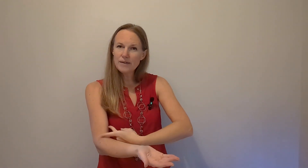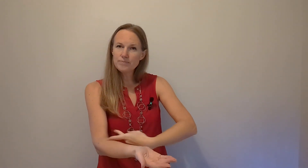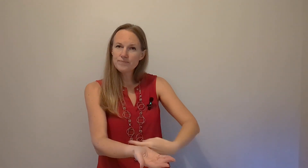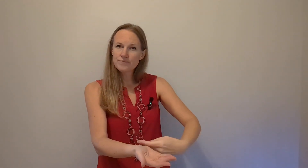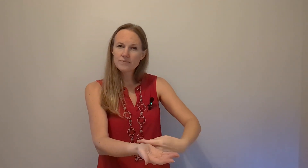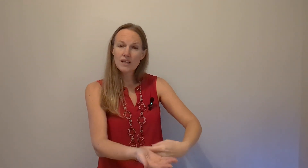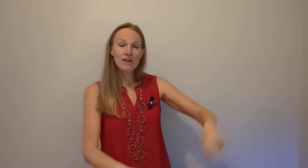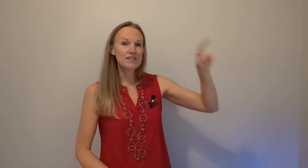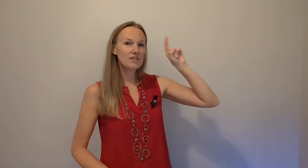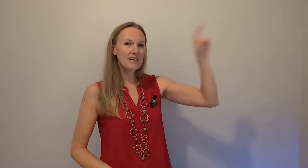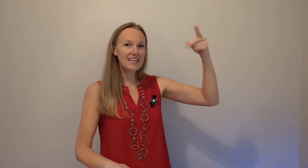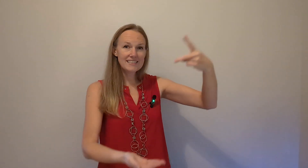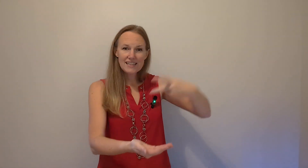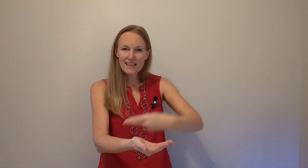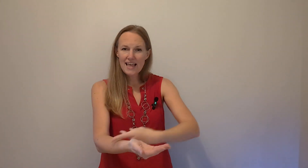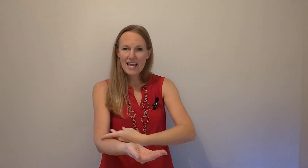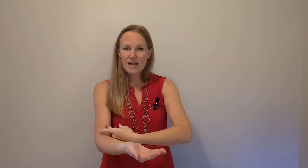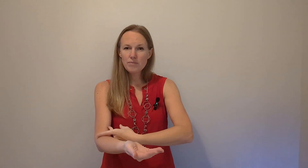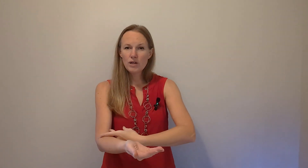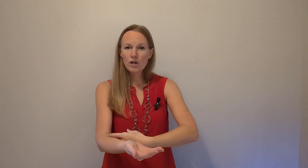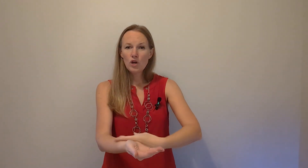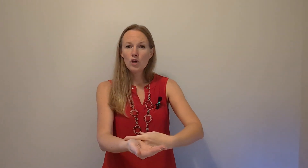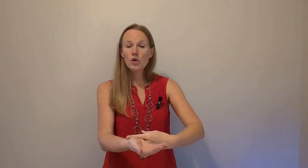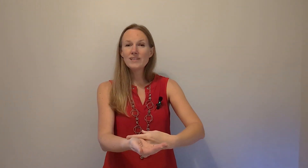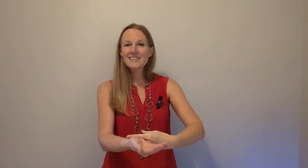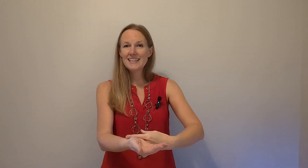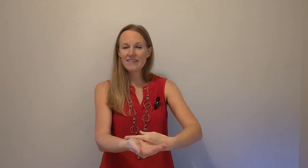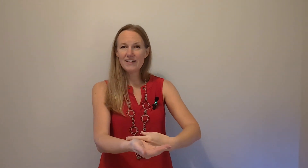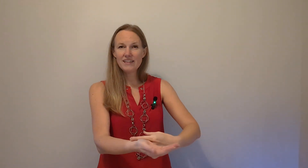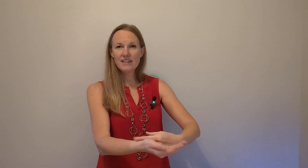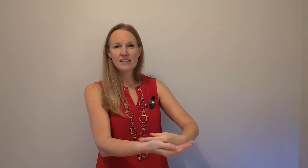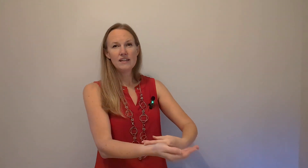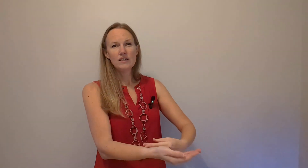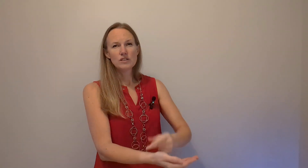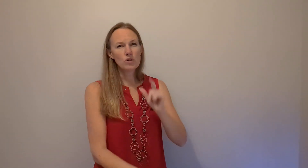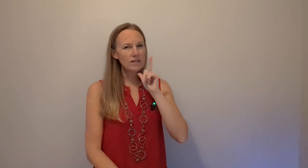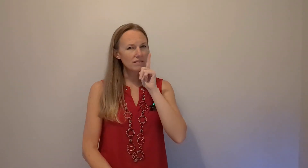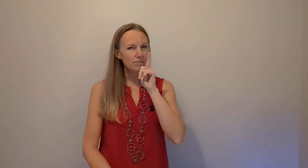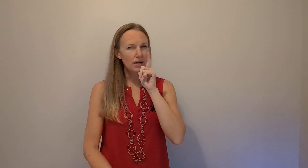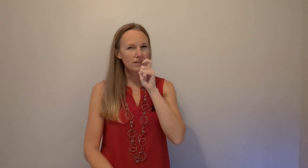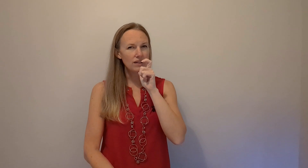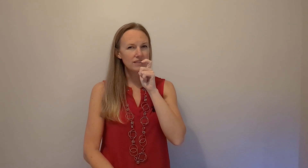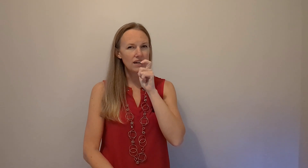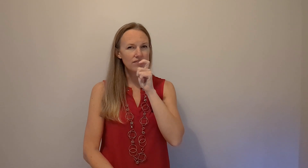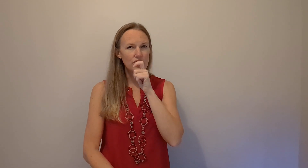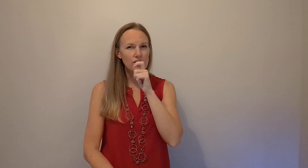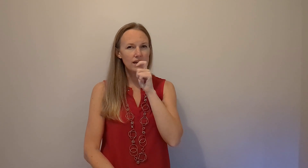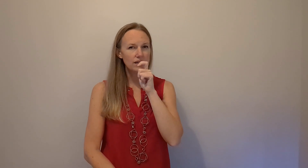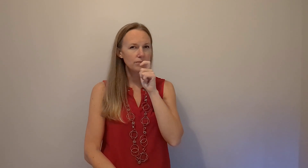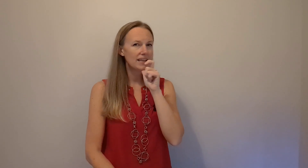Lamb. So he's the lamb who was given. So I probably don't have time for who there, but that